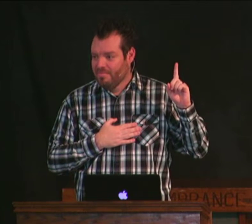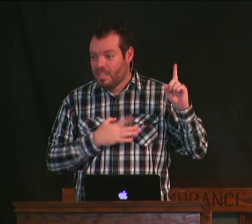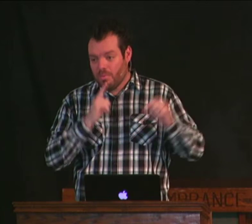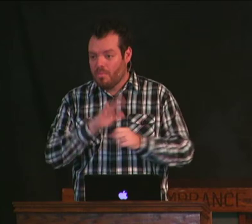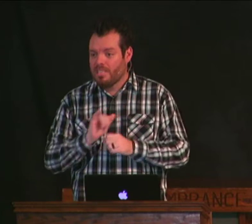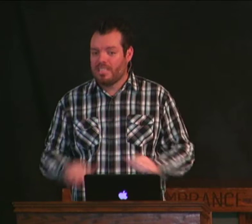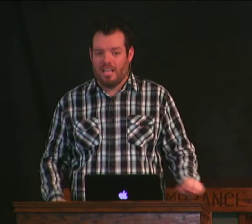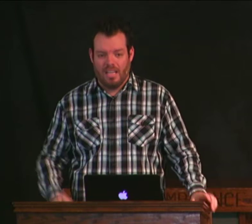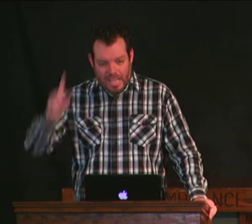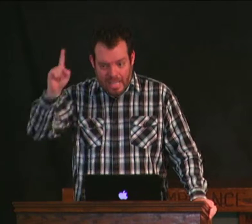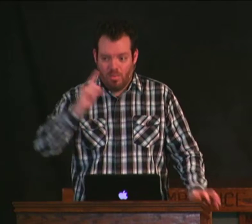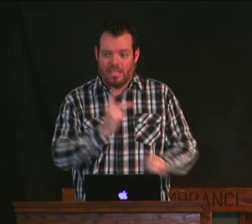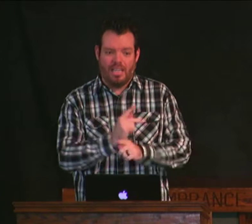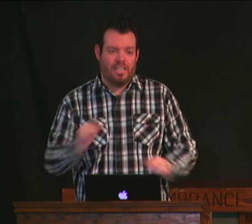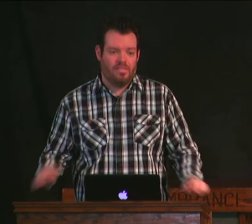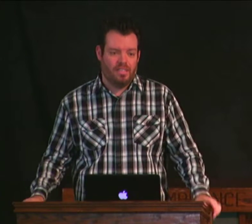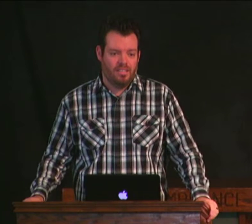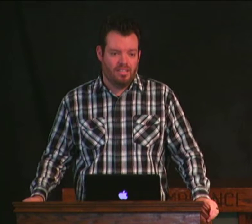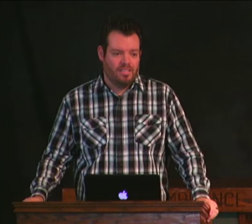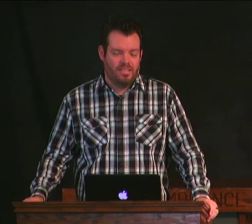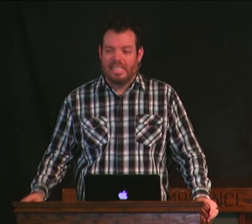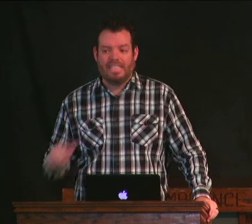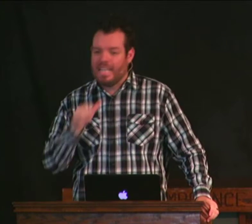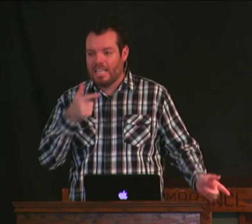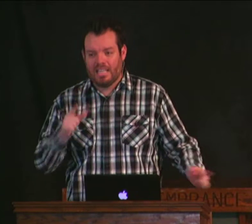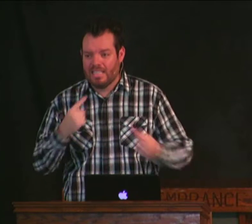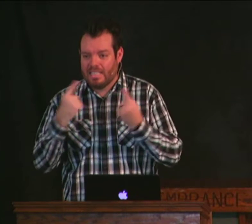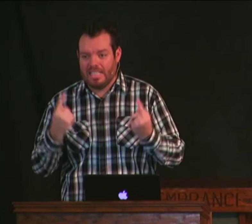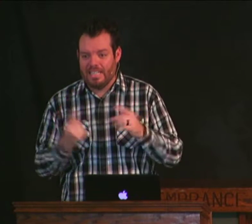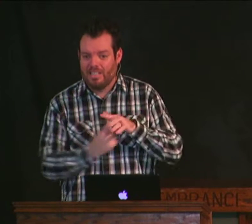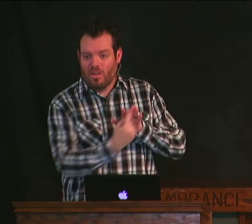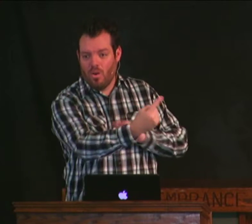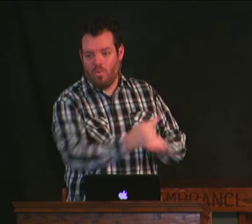He promises that. He will take care of it. He's not going to let sin go away.